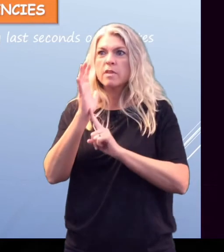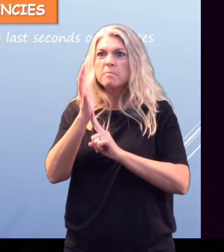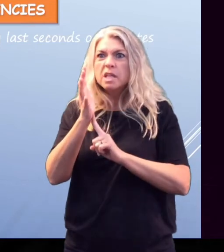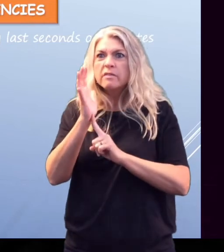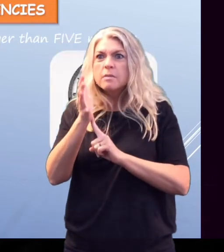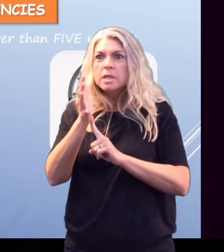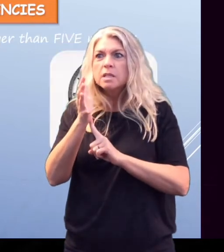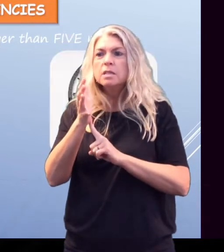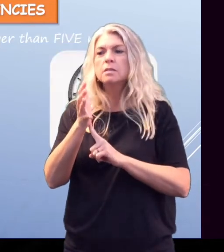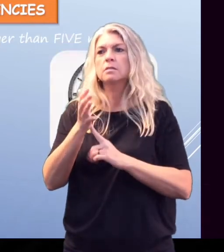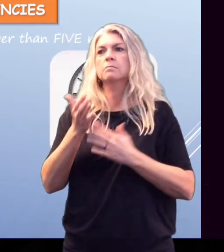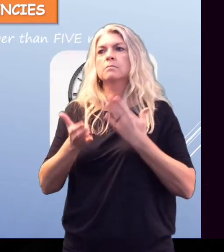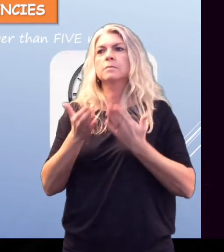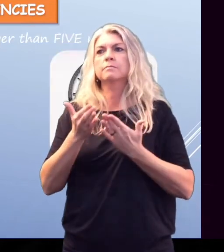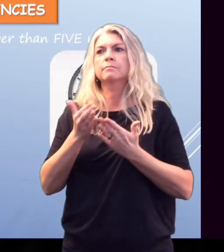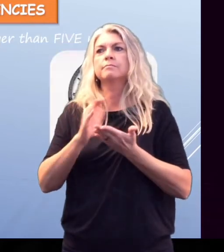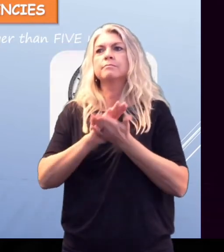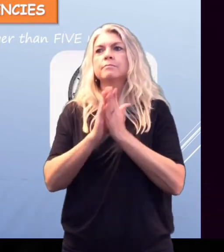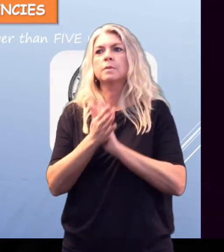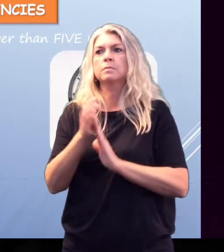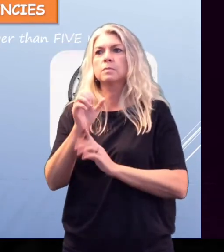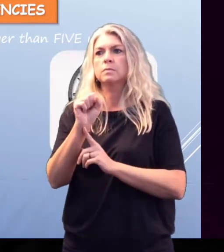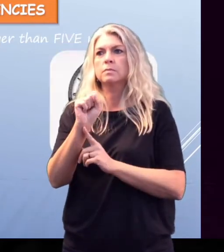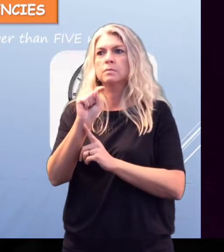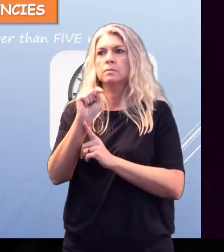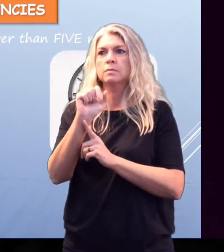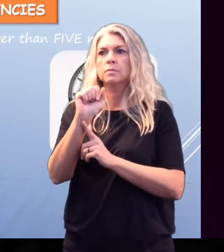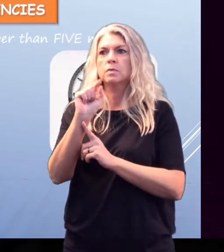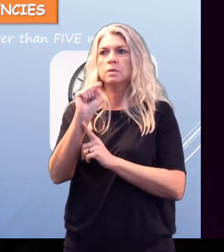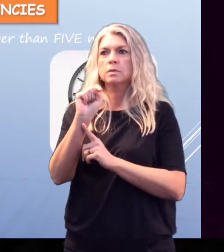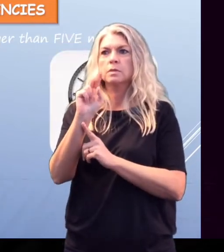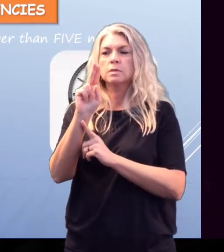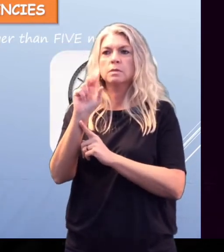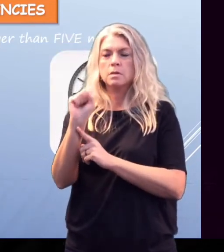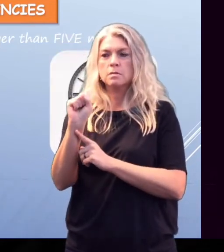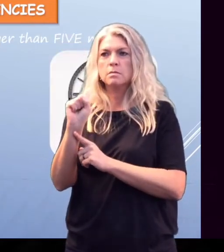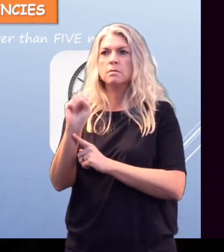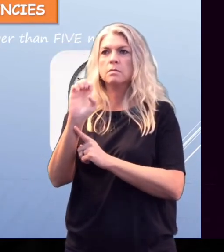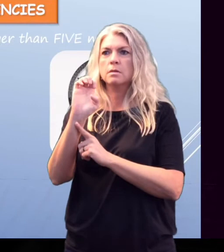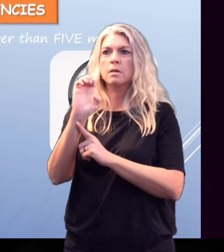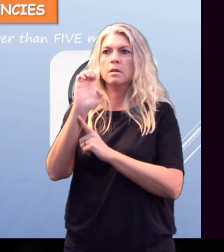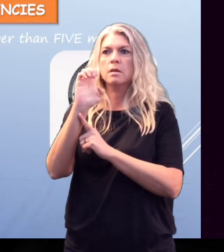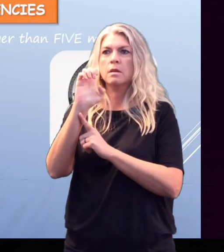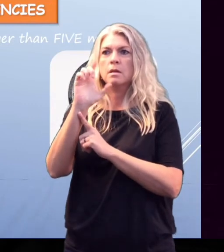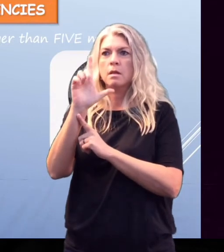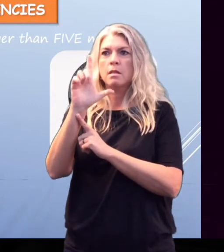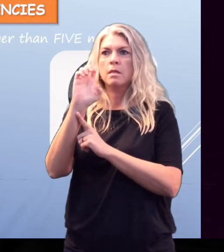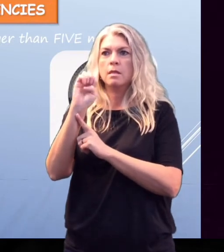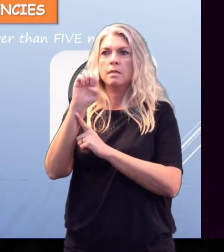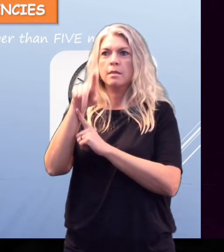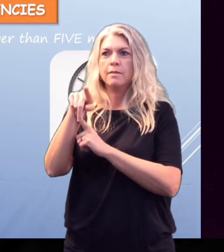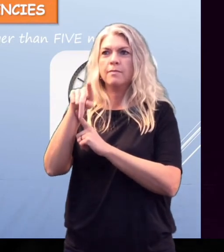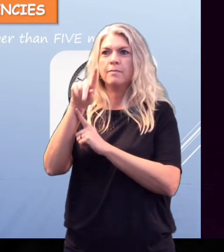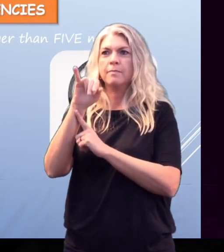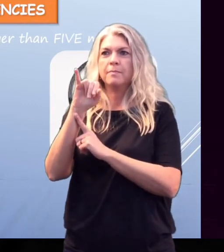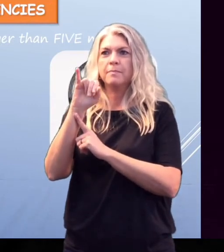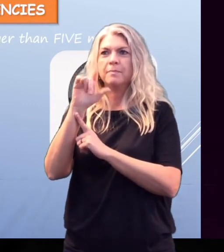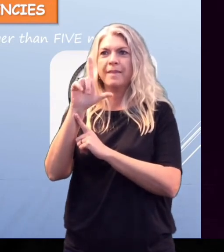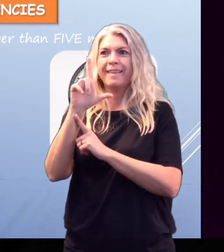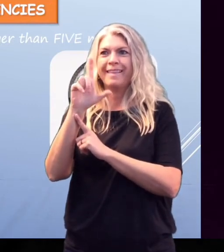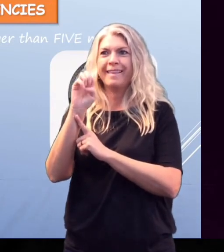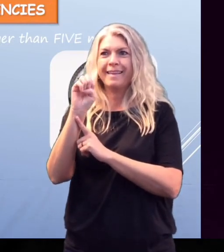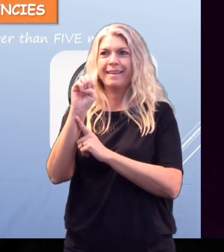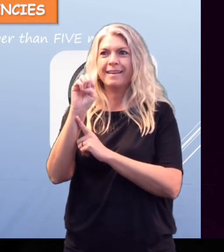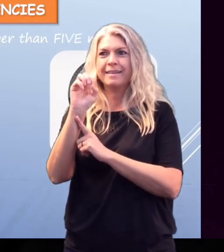a seizure lasts longer than 5 minutes, the child may be at risk for status epilepticus, which is a prolonged seizure. This